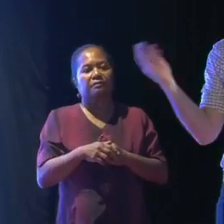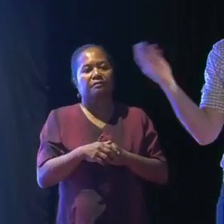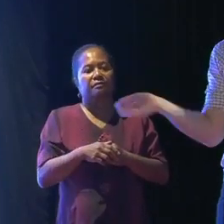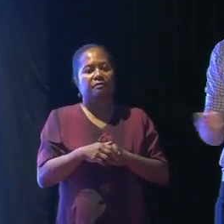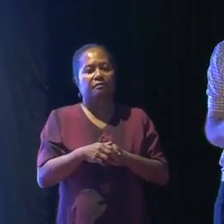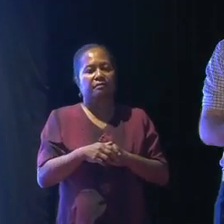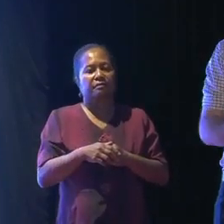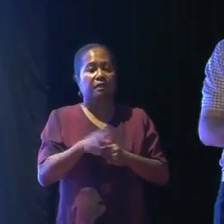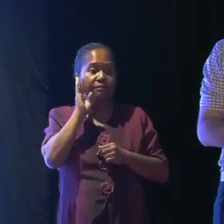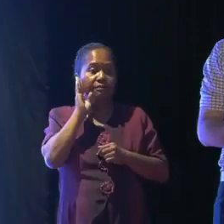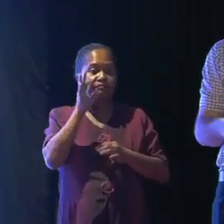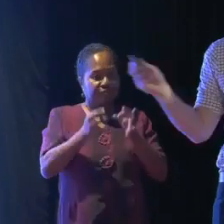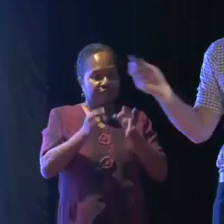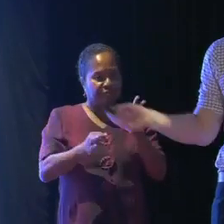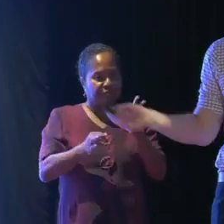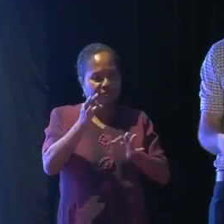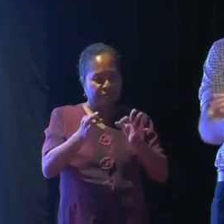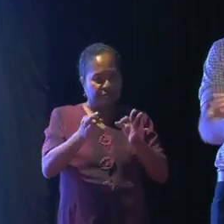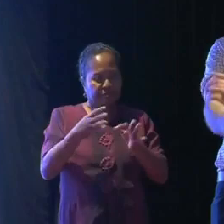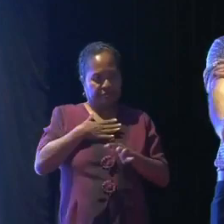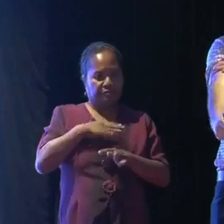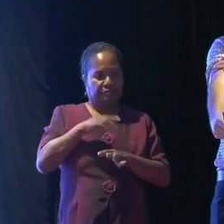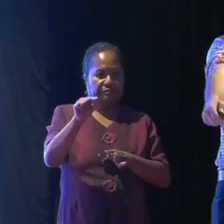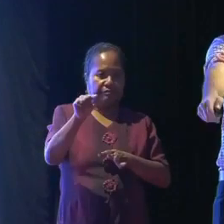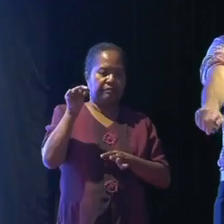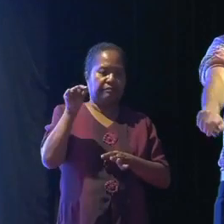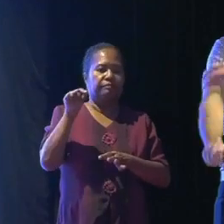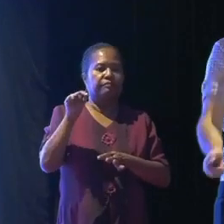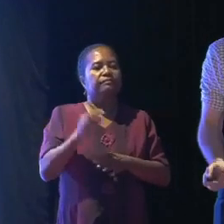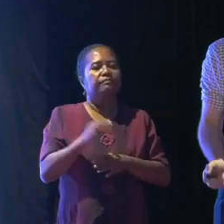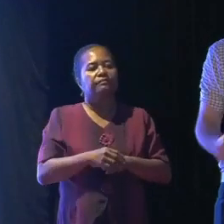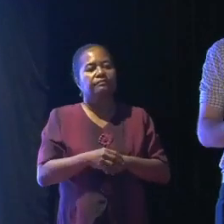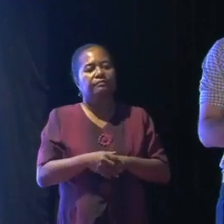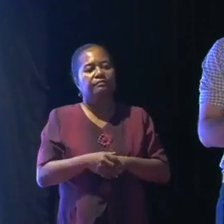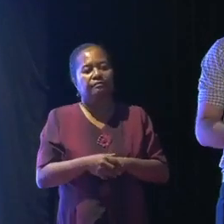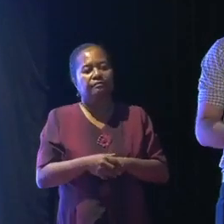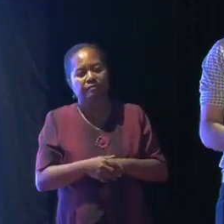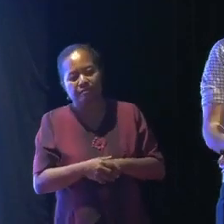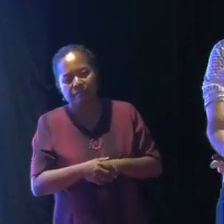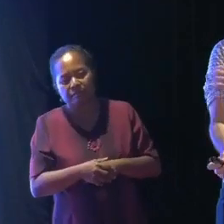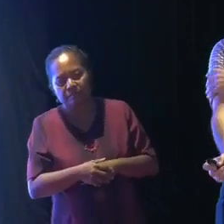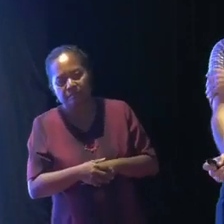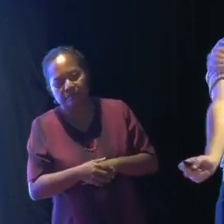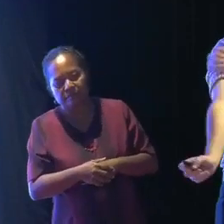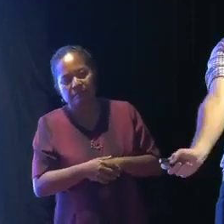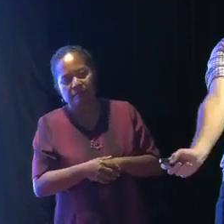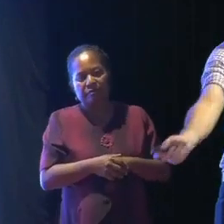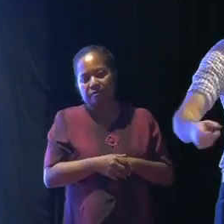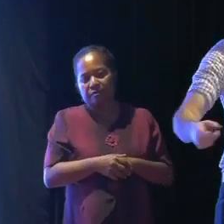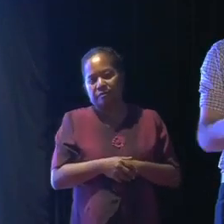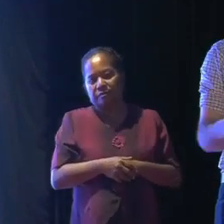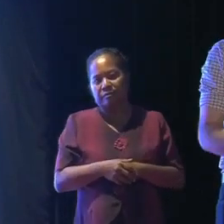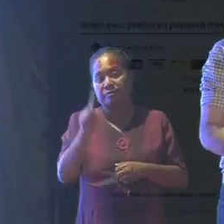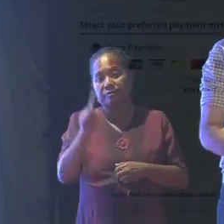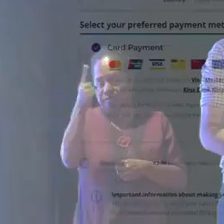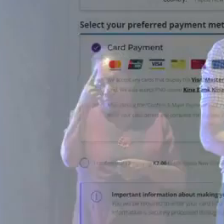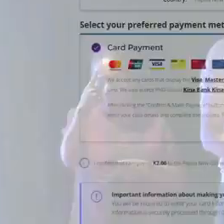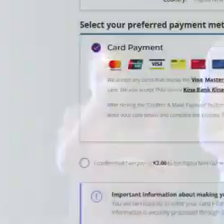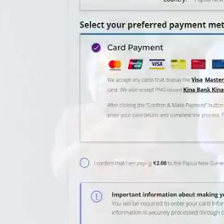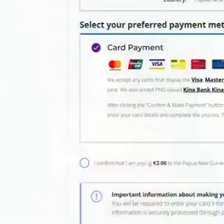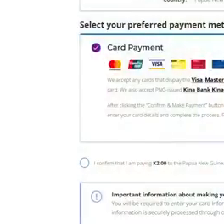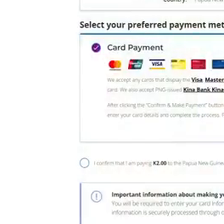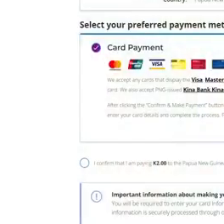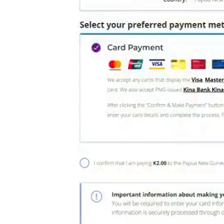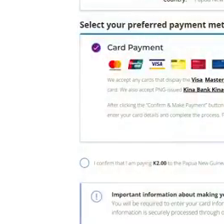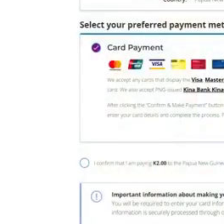You just tell it what you want. So you select the dates from the drop down. And so the third step is